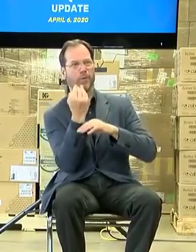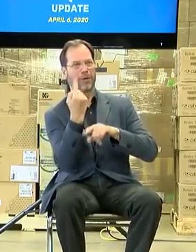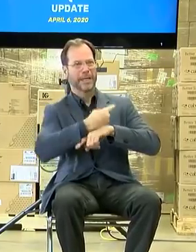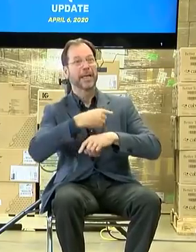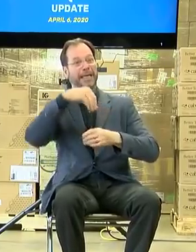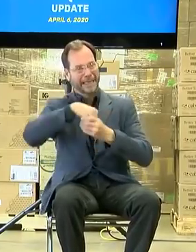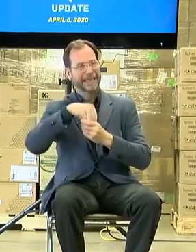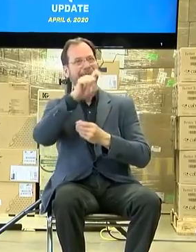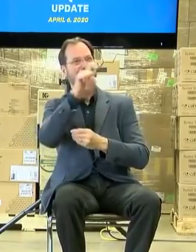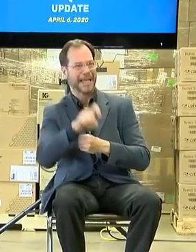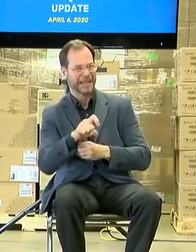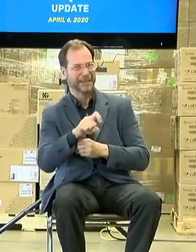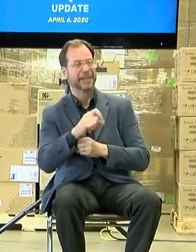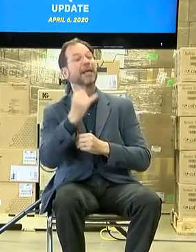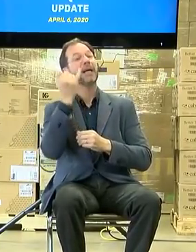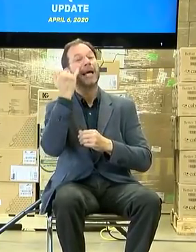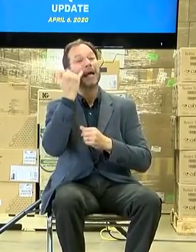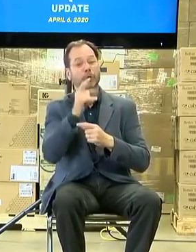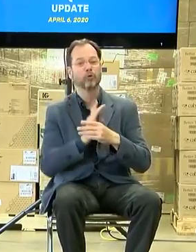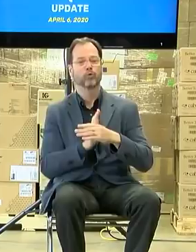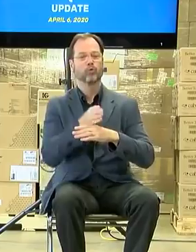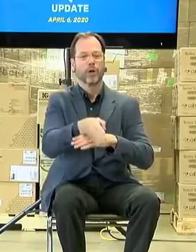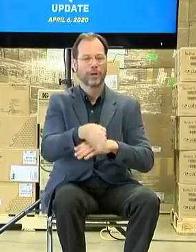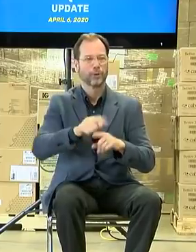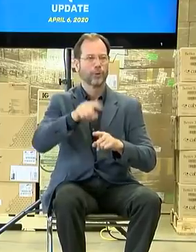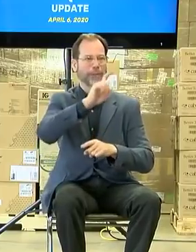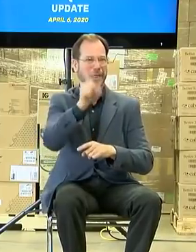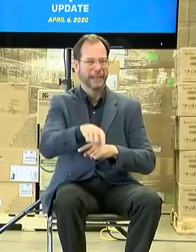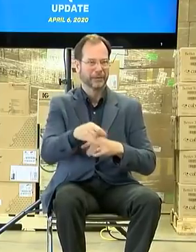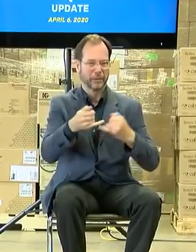state of Texas if you come across the border.